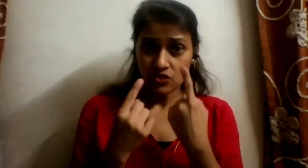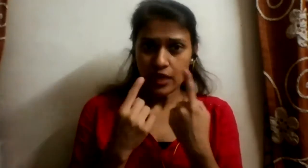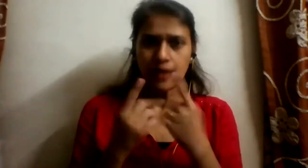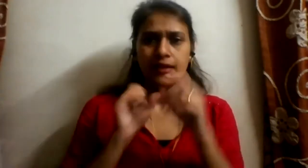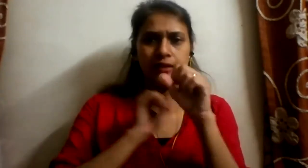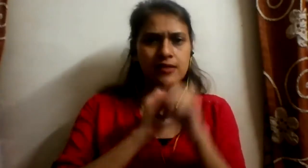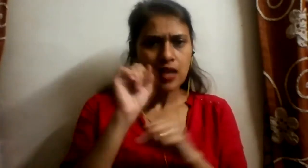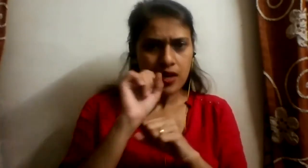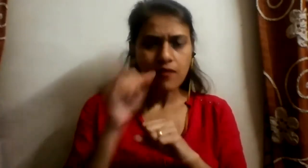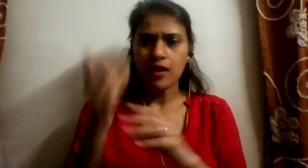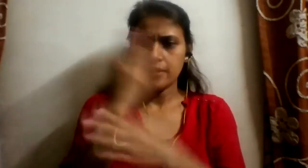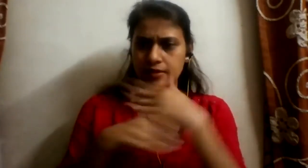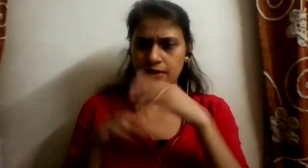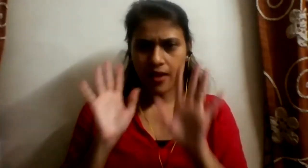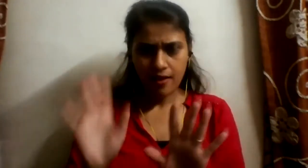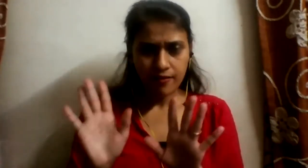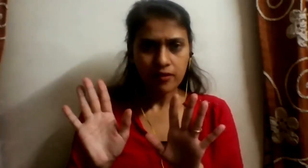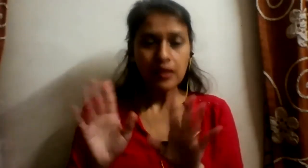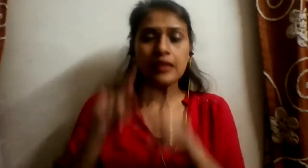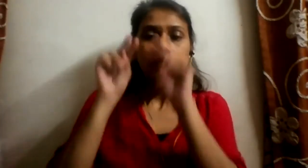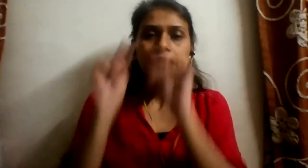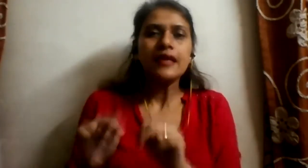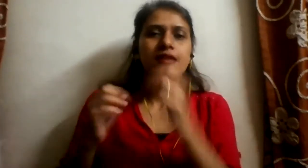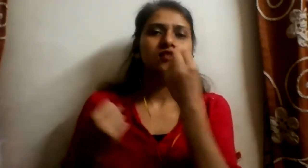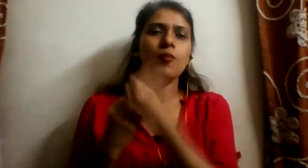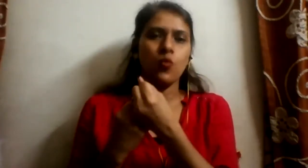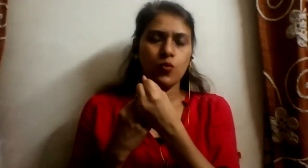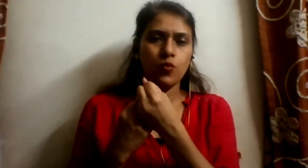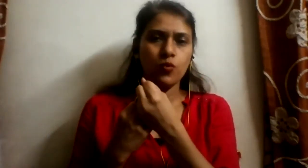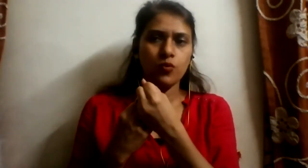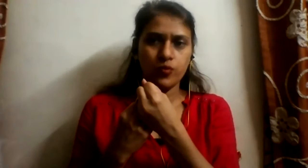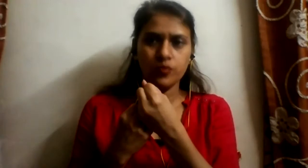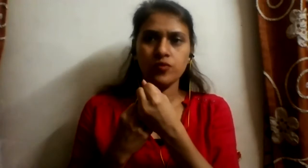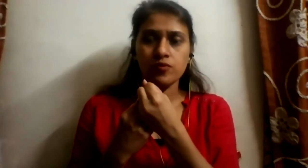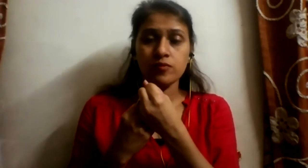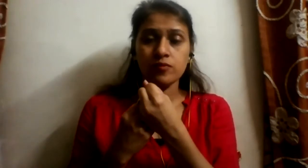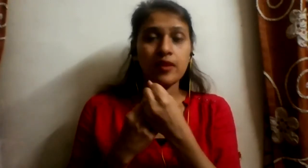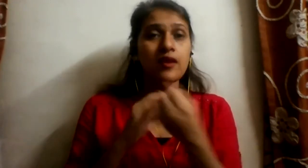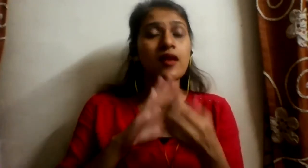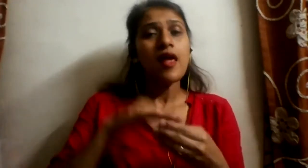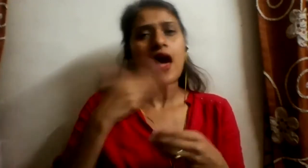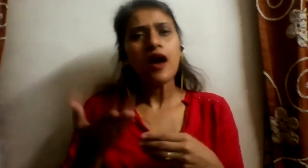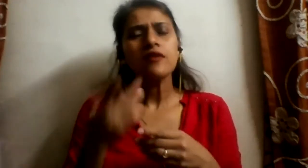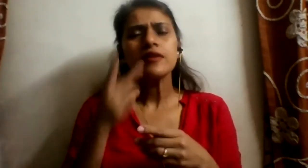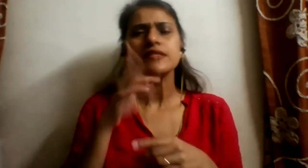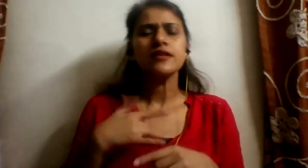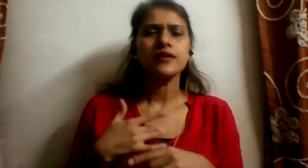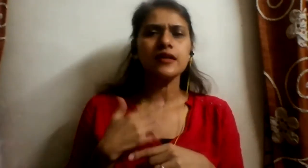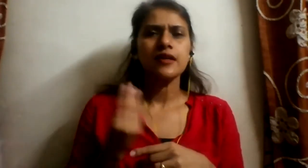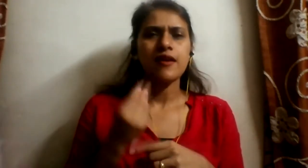persons requiring high support needs. Even after, or it's almost like 5 years, more than